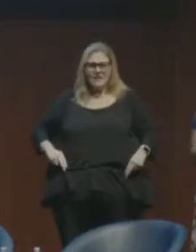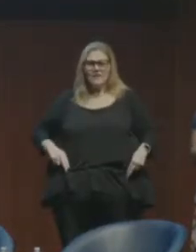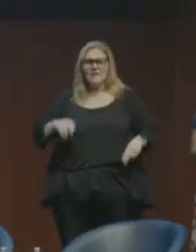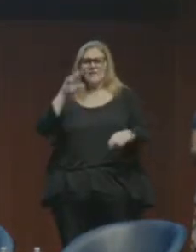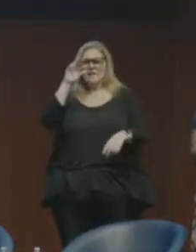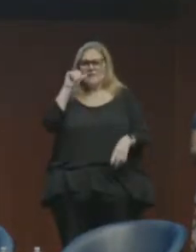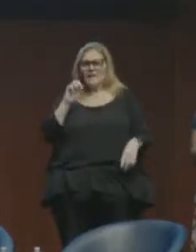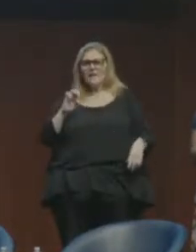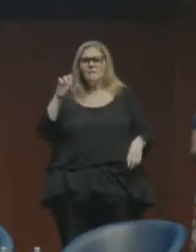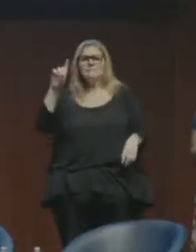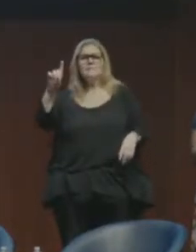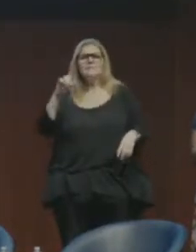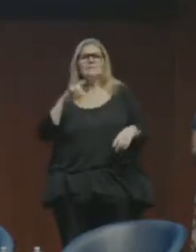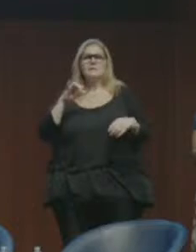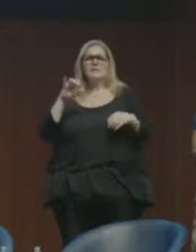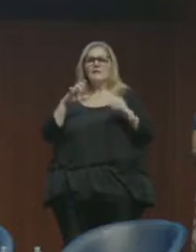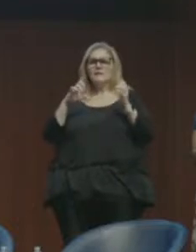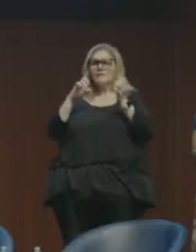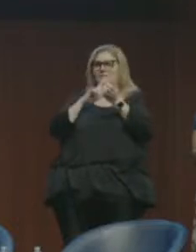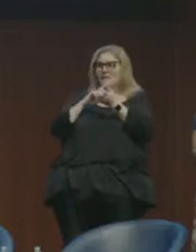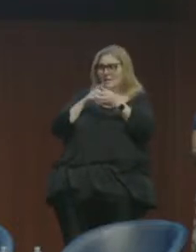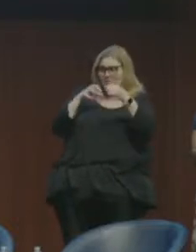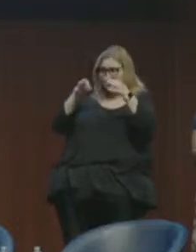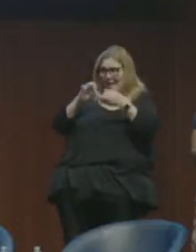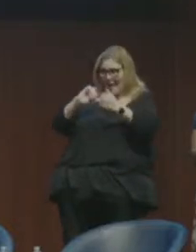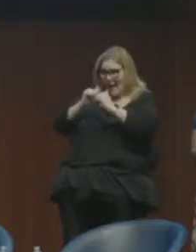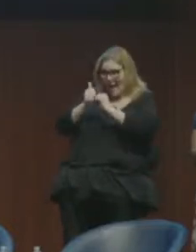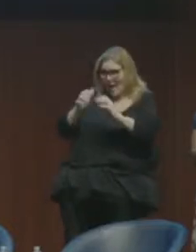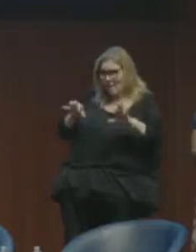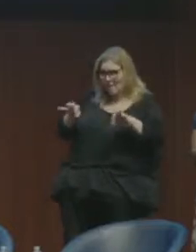A&D, Dr. Leach's how-to,